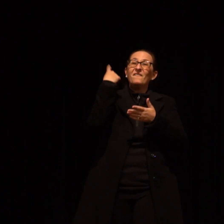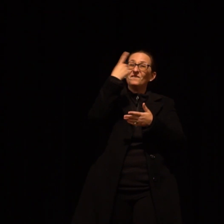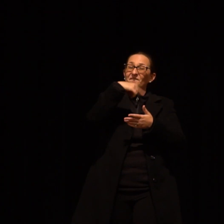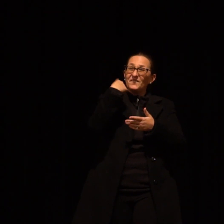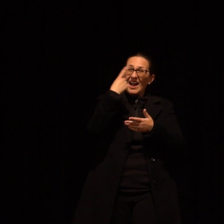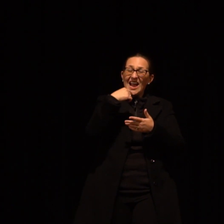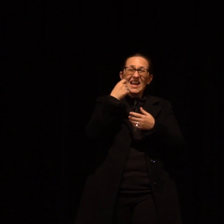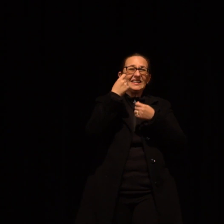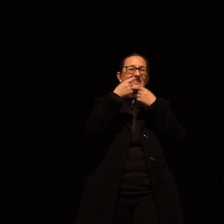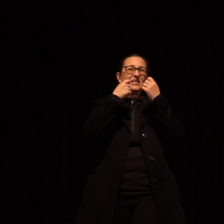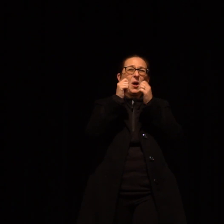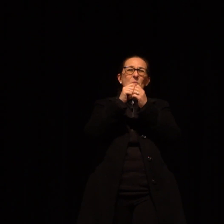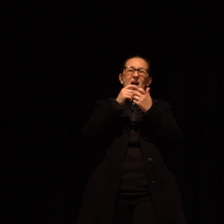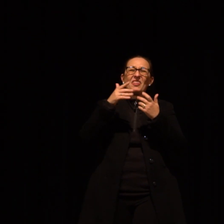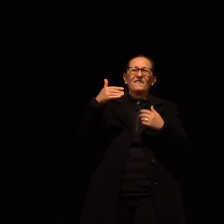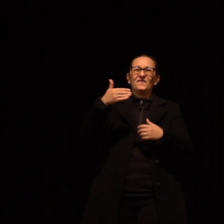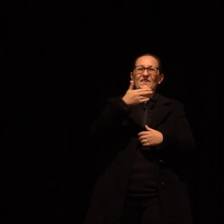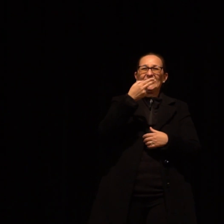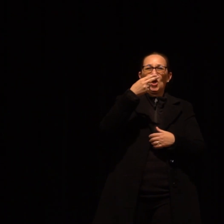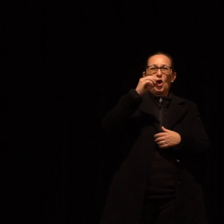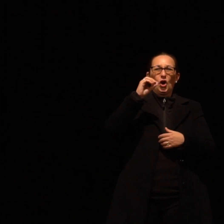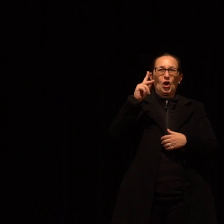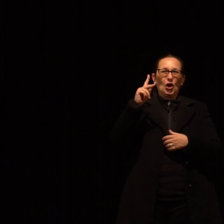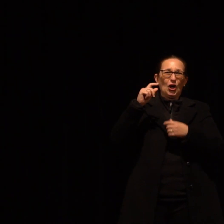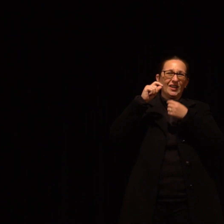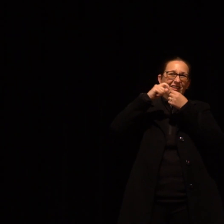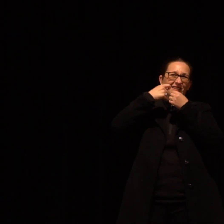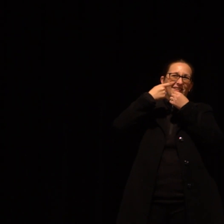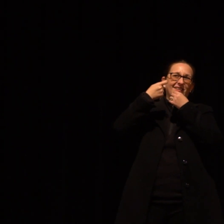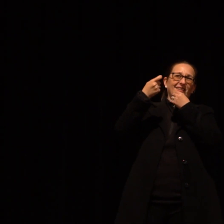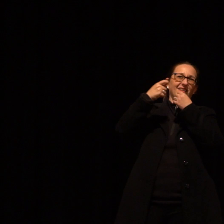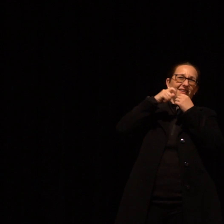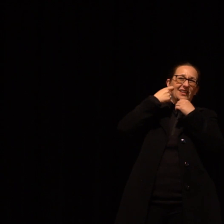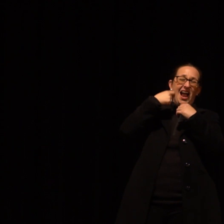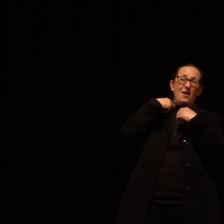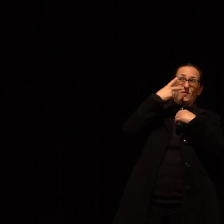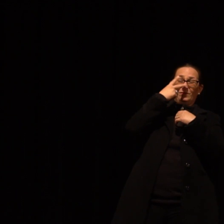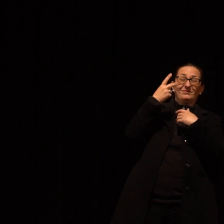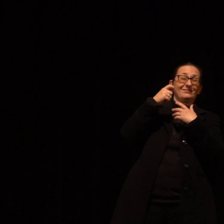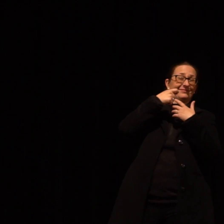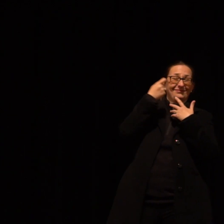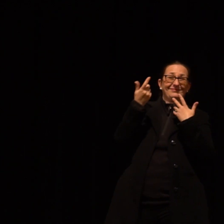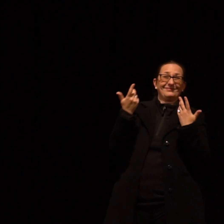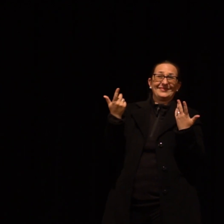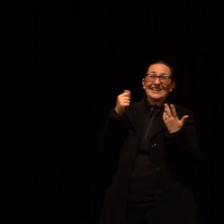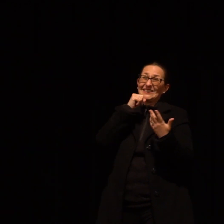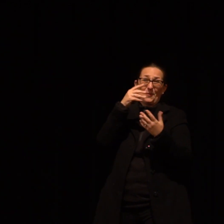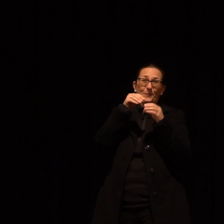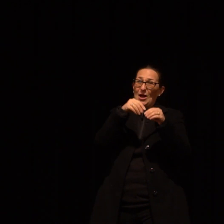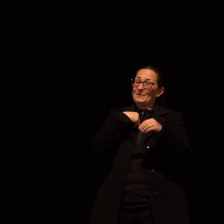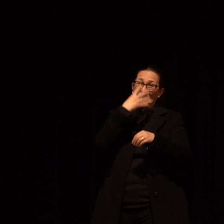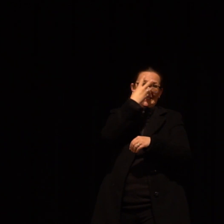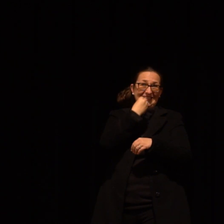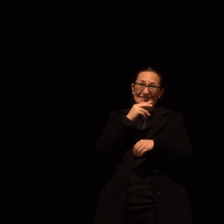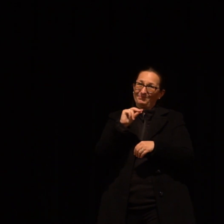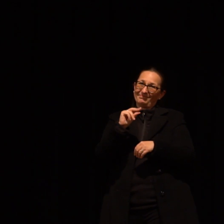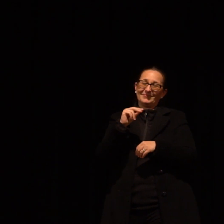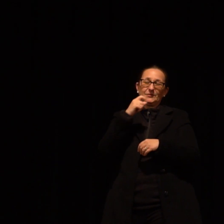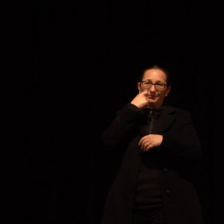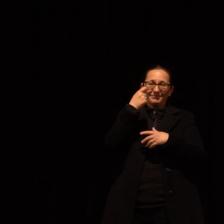So they had to stitch my face. They used a fish hook type needle to stitch my